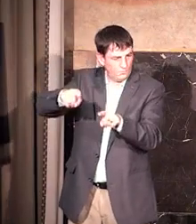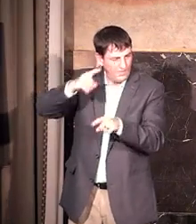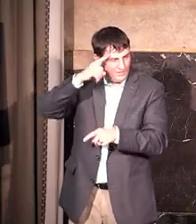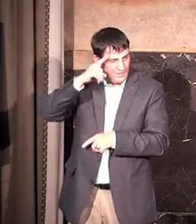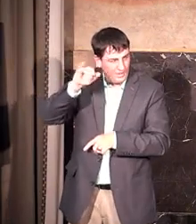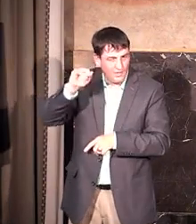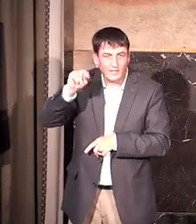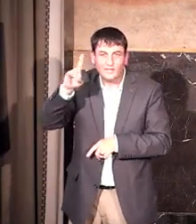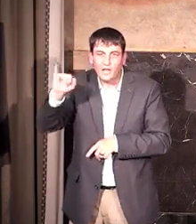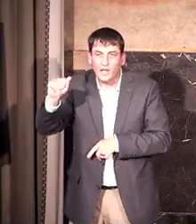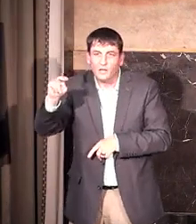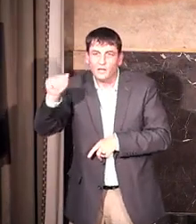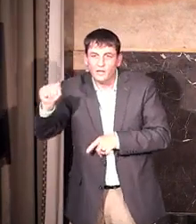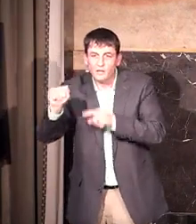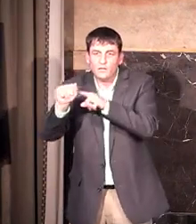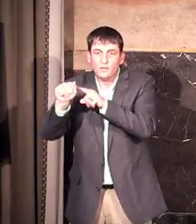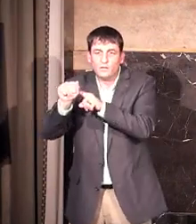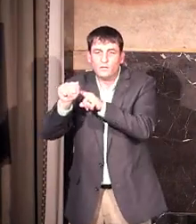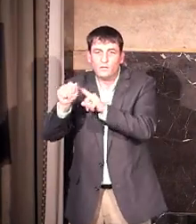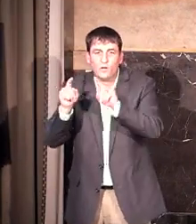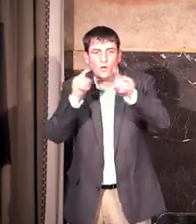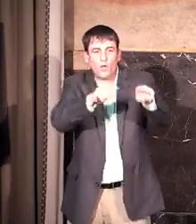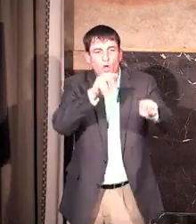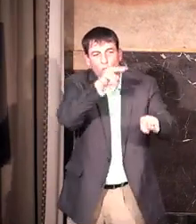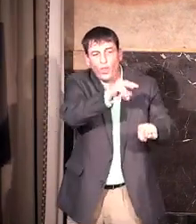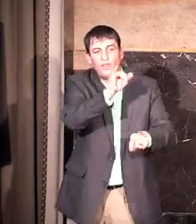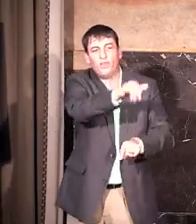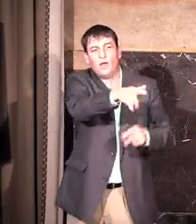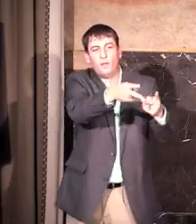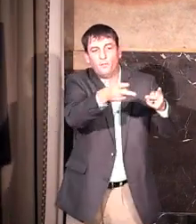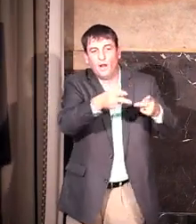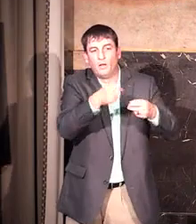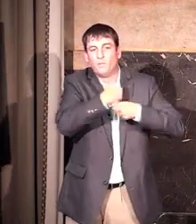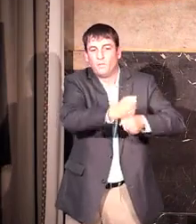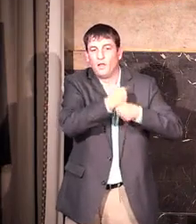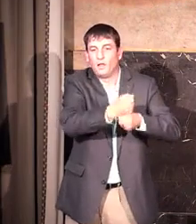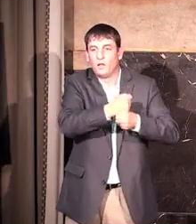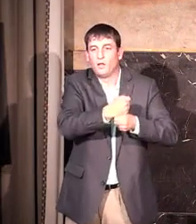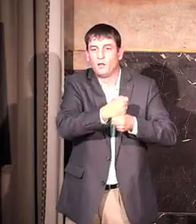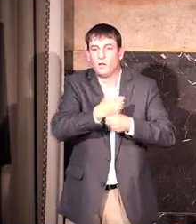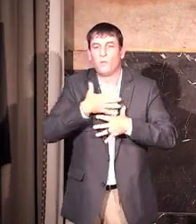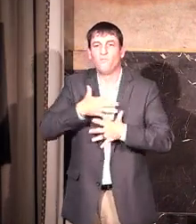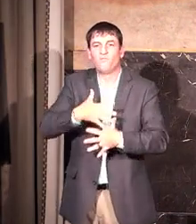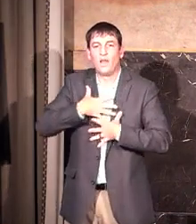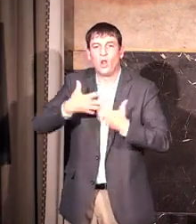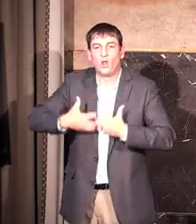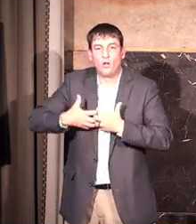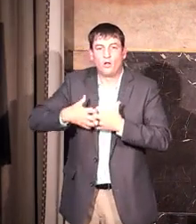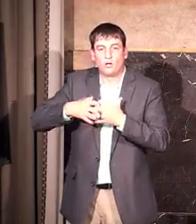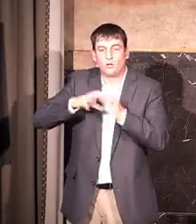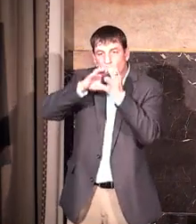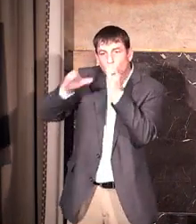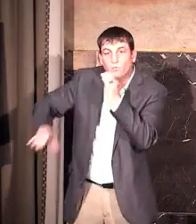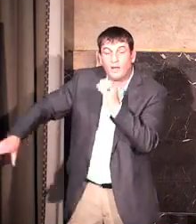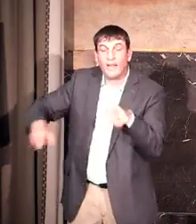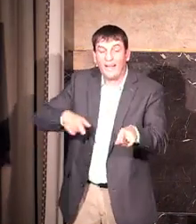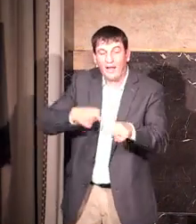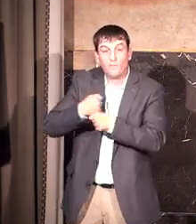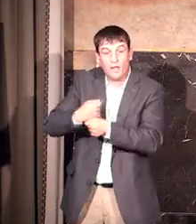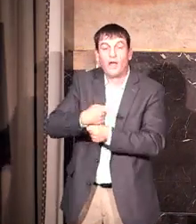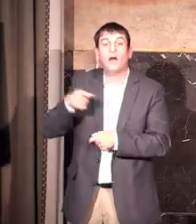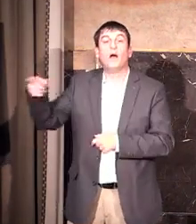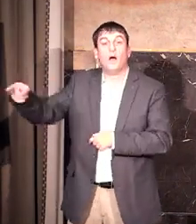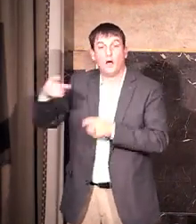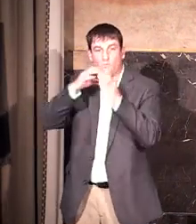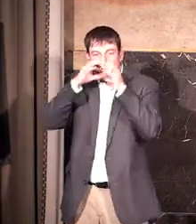Indiana, to look at a plant that's manufacturing ventilators, he had one on. And so I